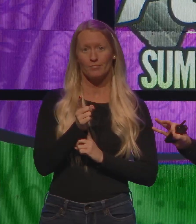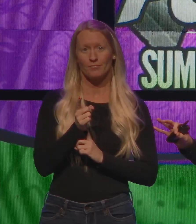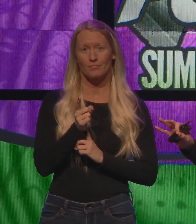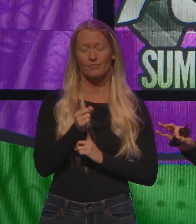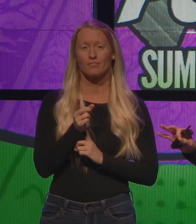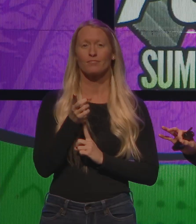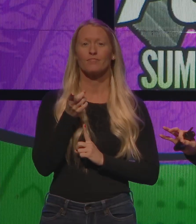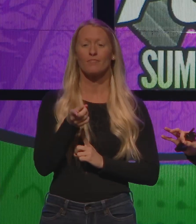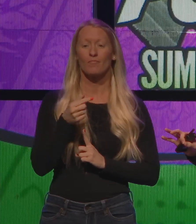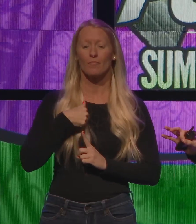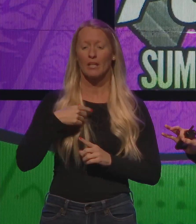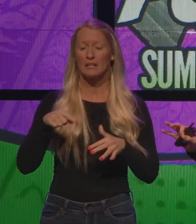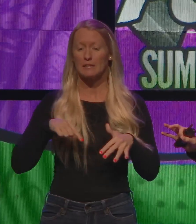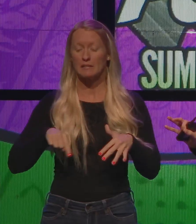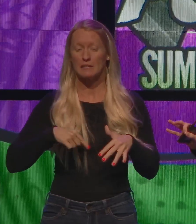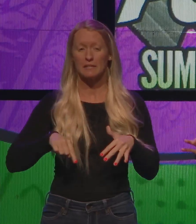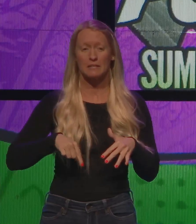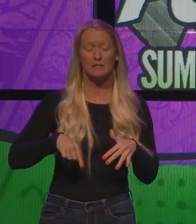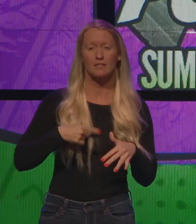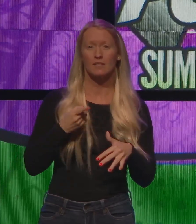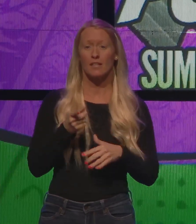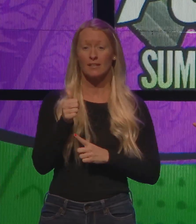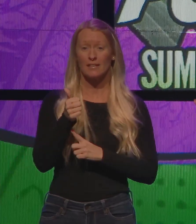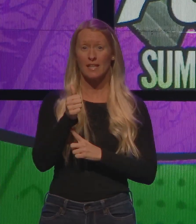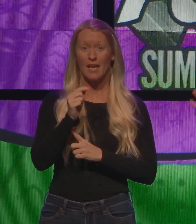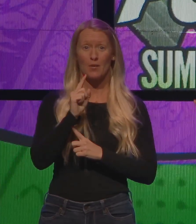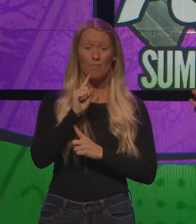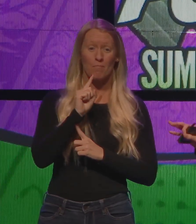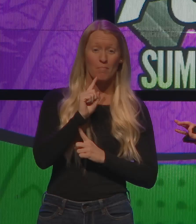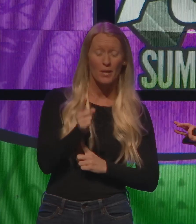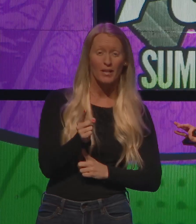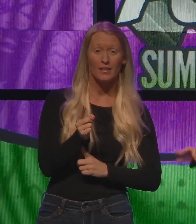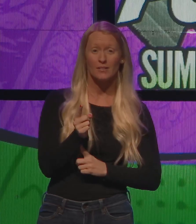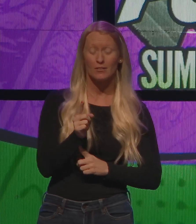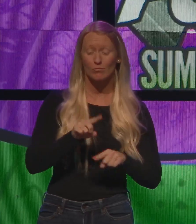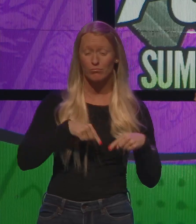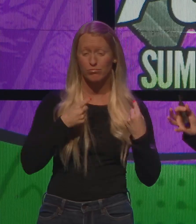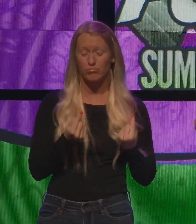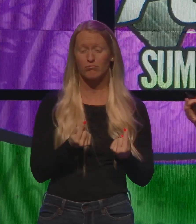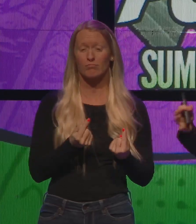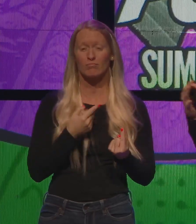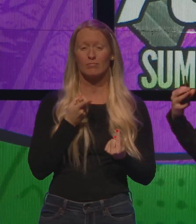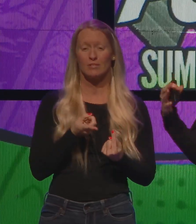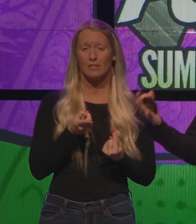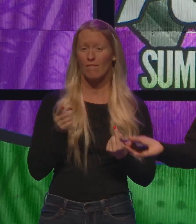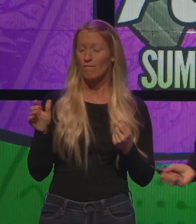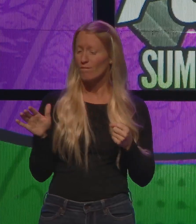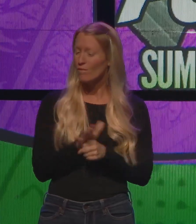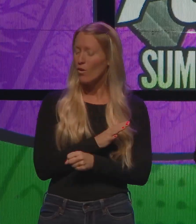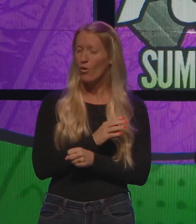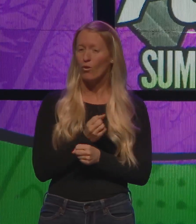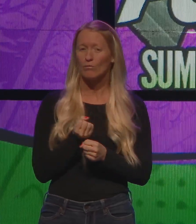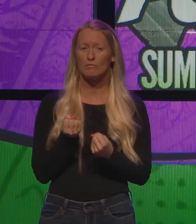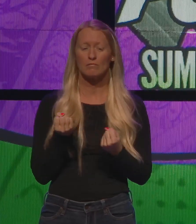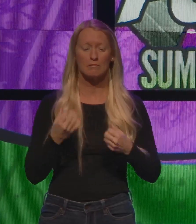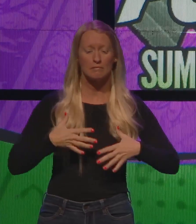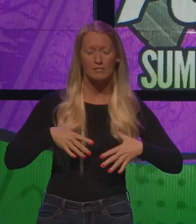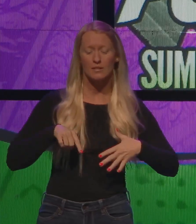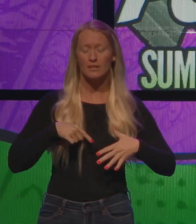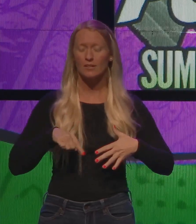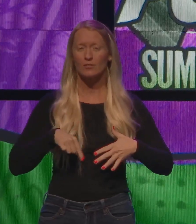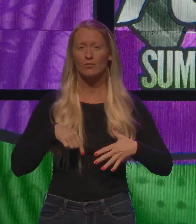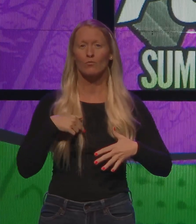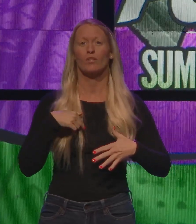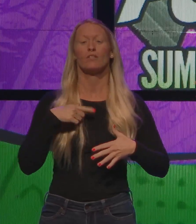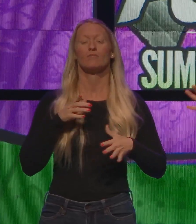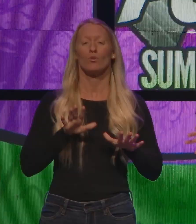on panicking for about 10 minutes, like, full on panicking, we got ourselves together and made our